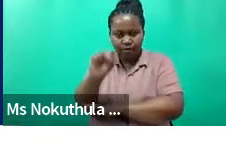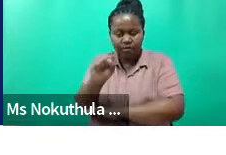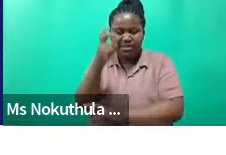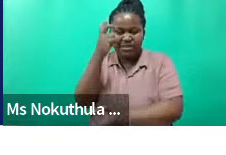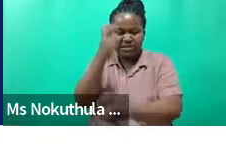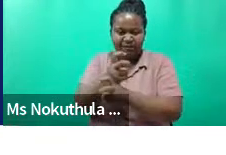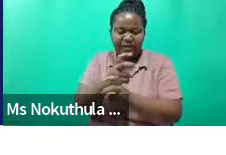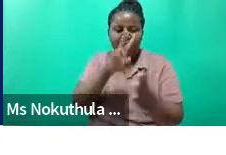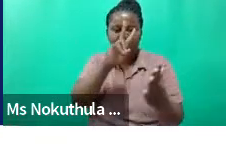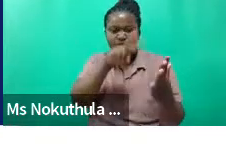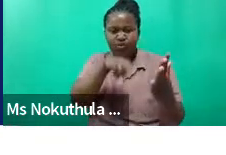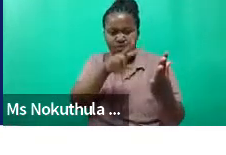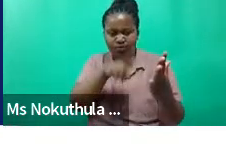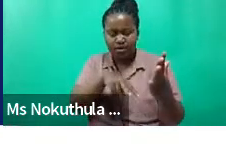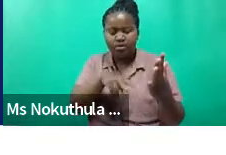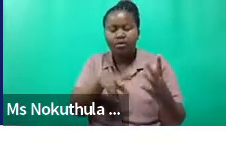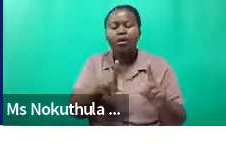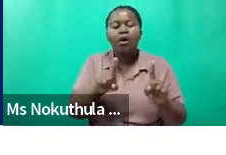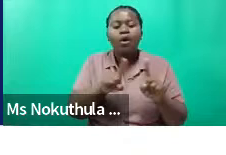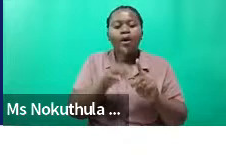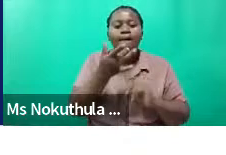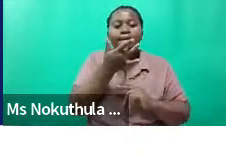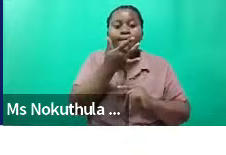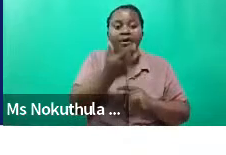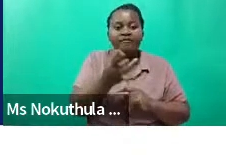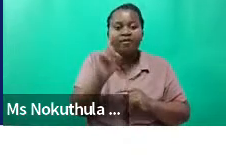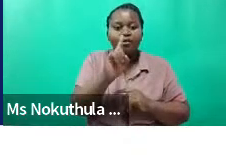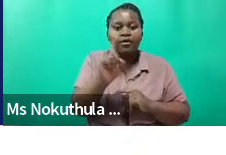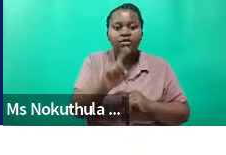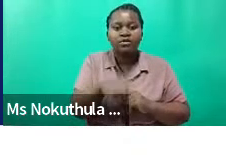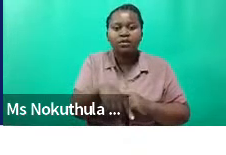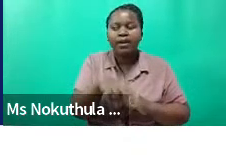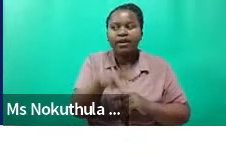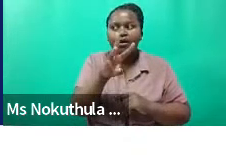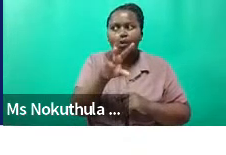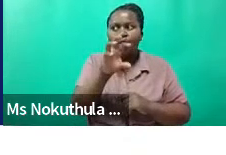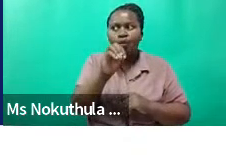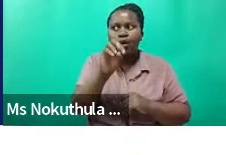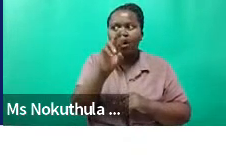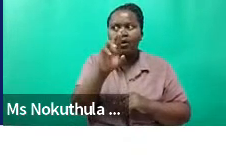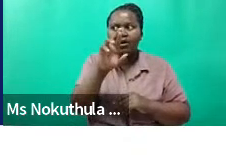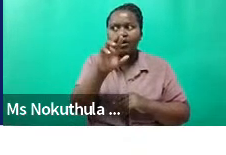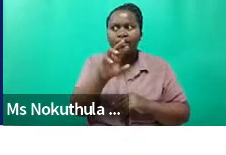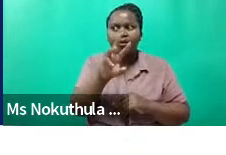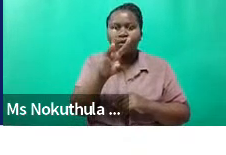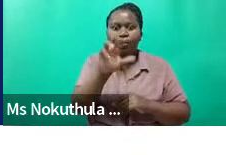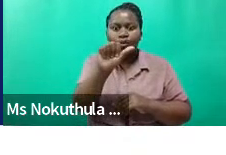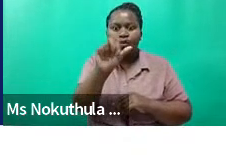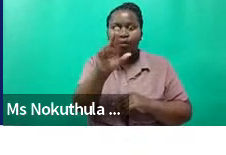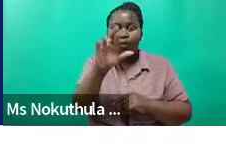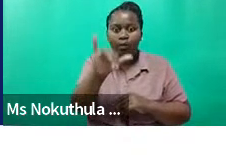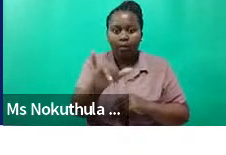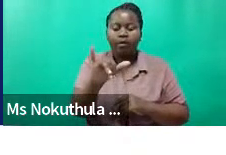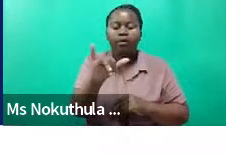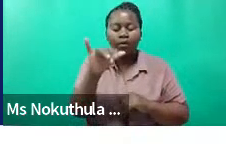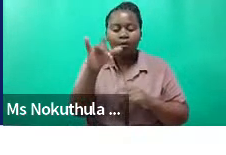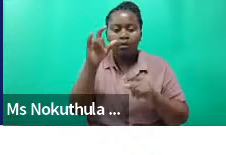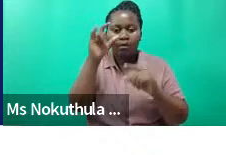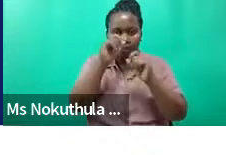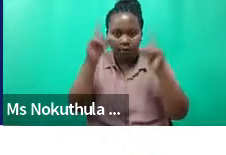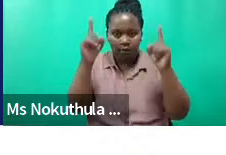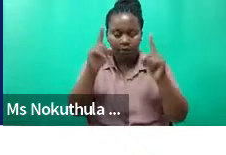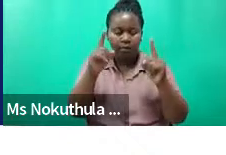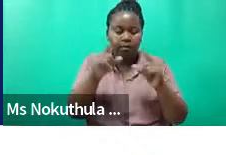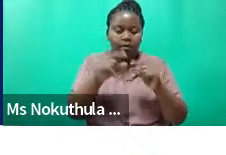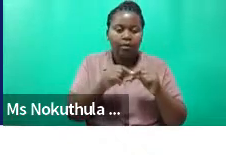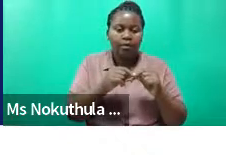She preferred wordy PowerPoint presentations. However, She was aware that some lecturers don't